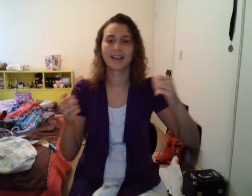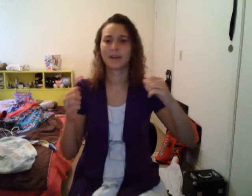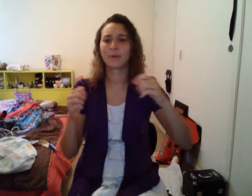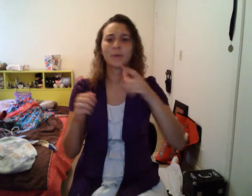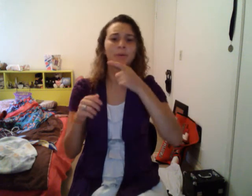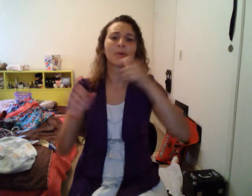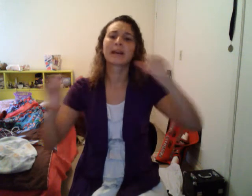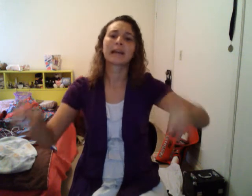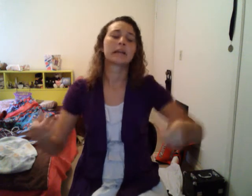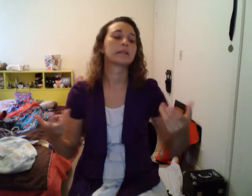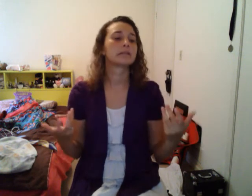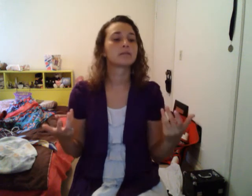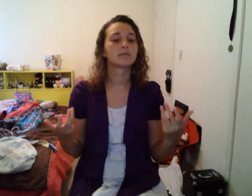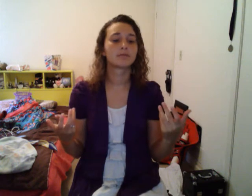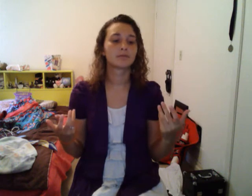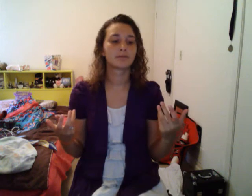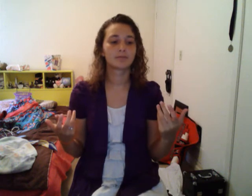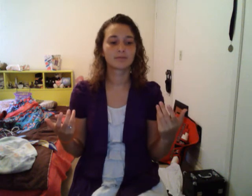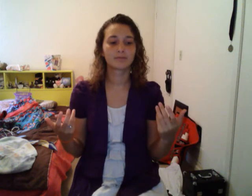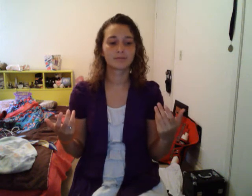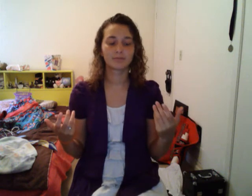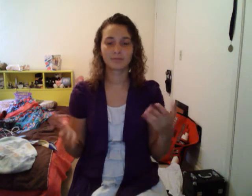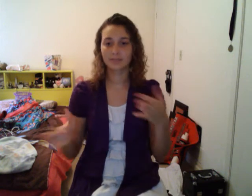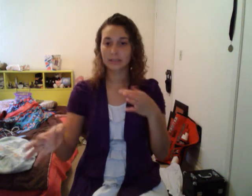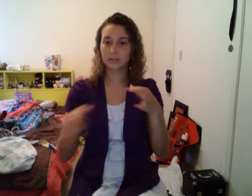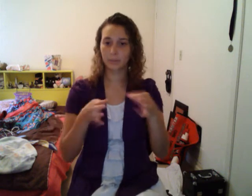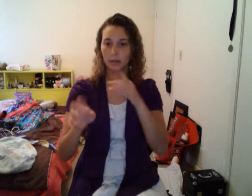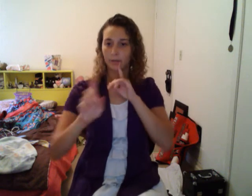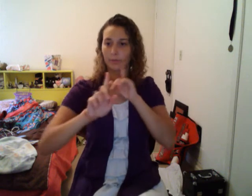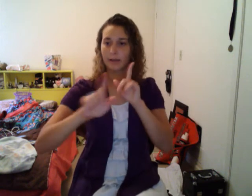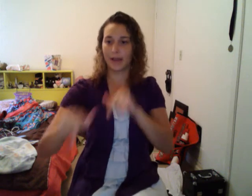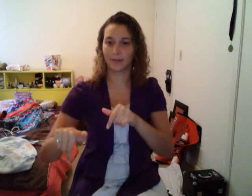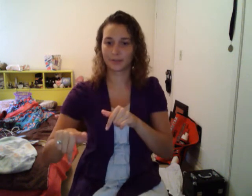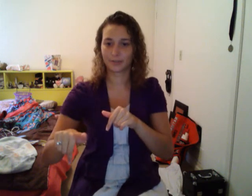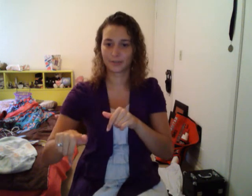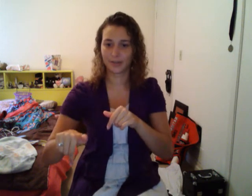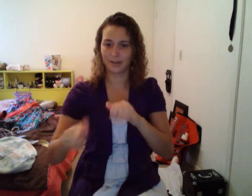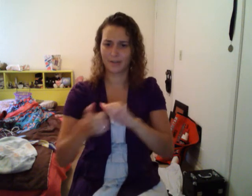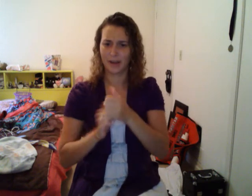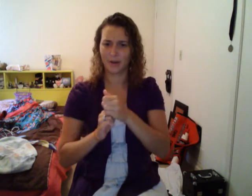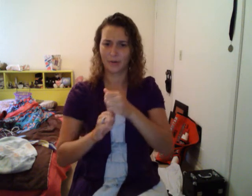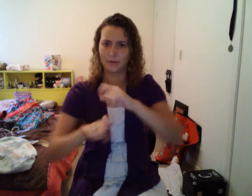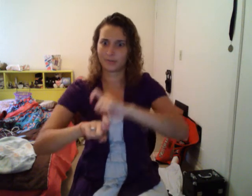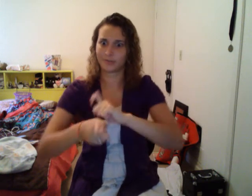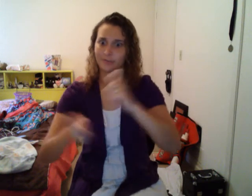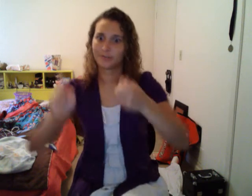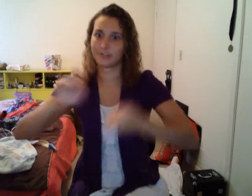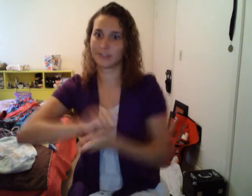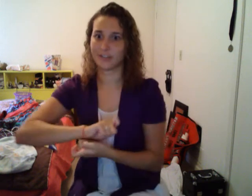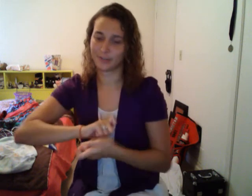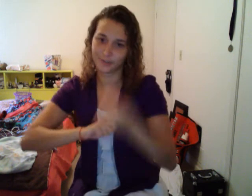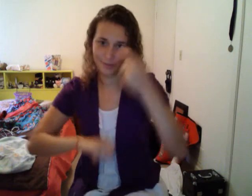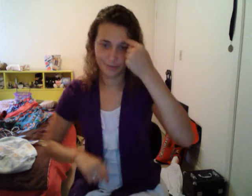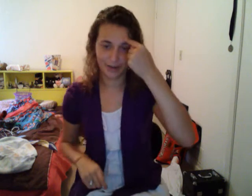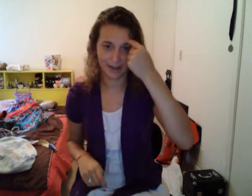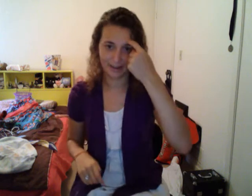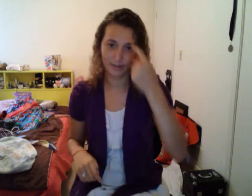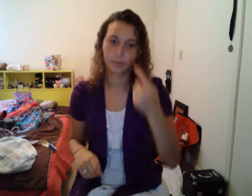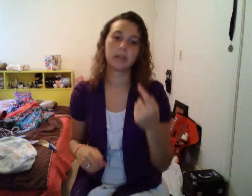reconciling the reaction of the majority in these 2 cases? Yes? Well, I guess in the first